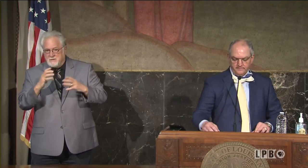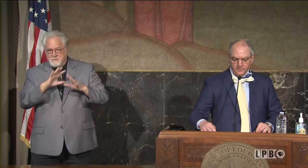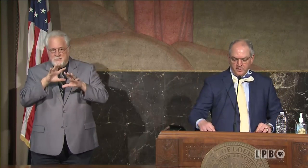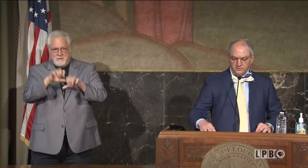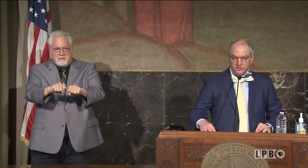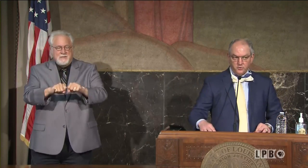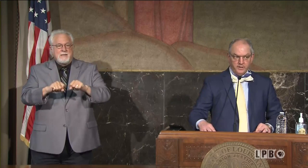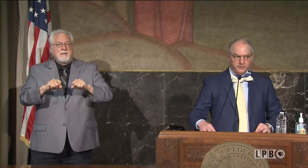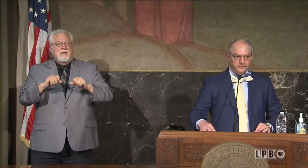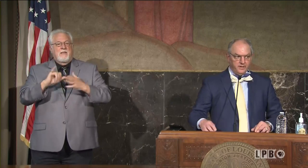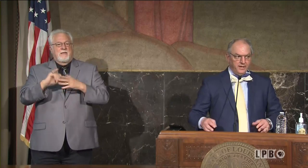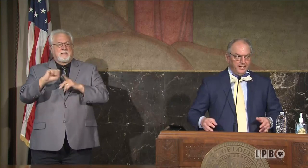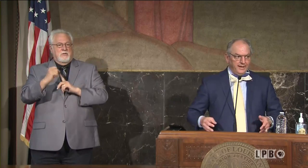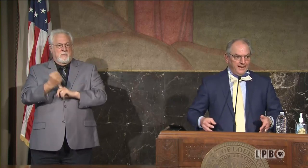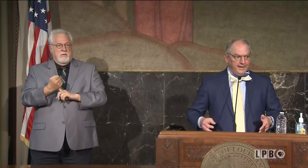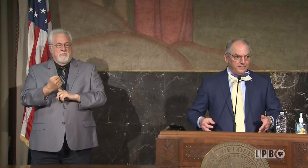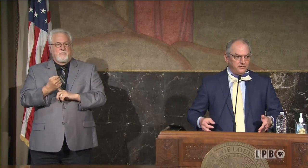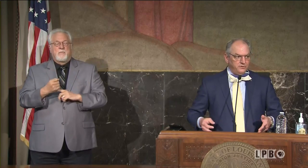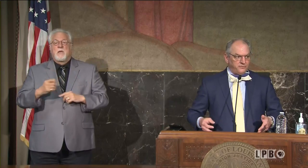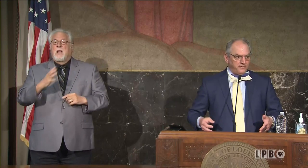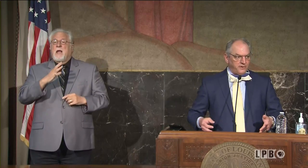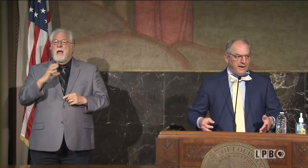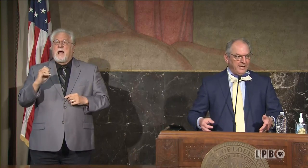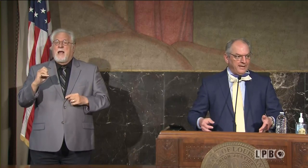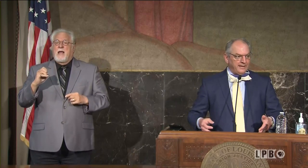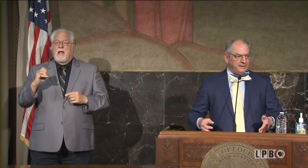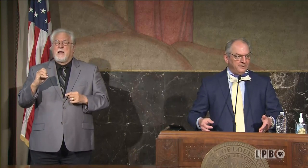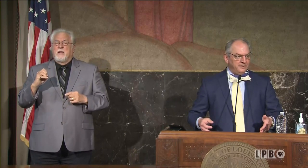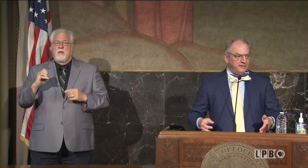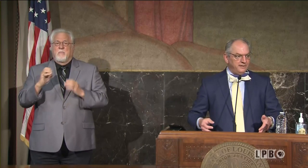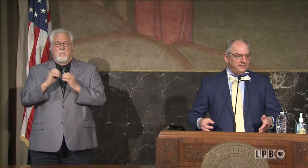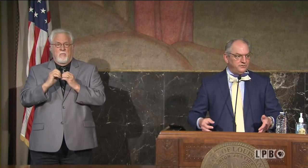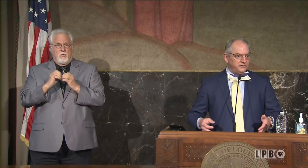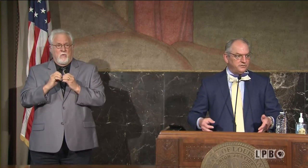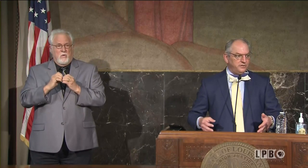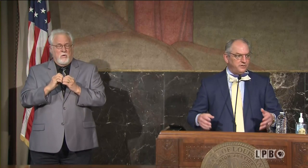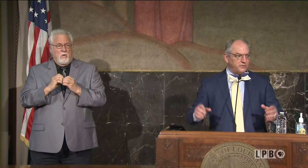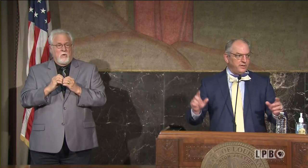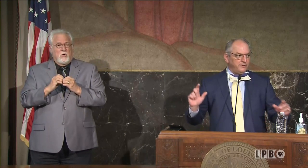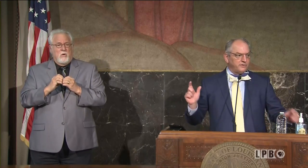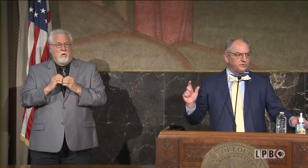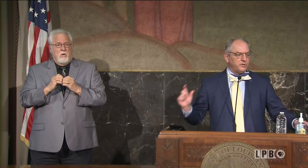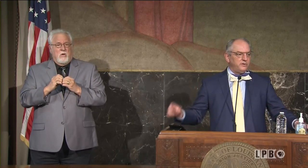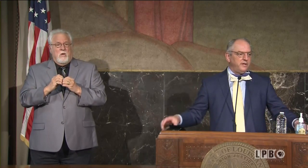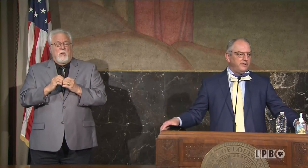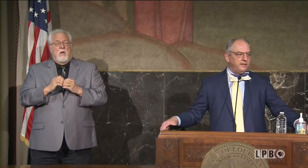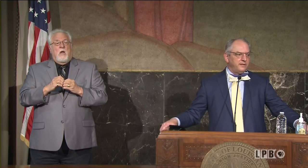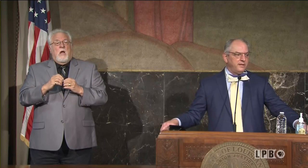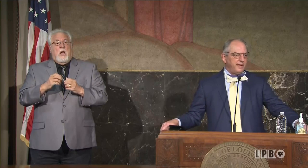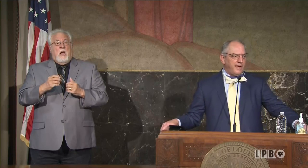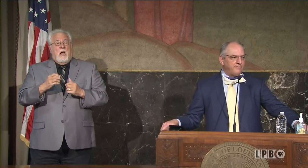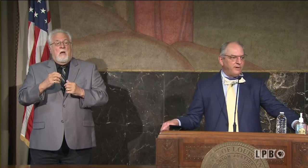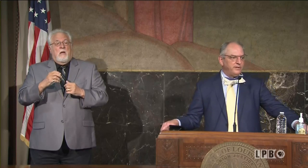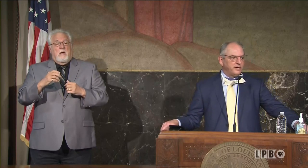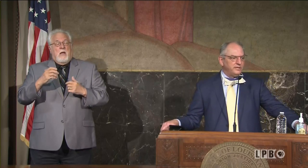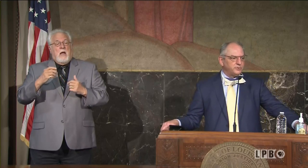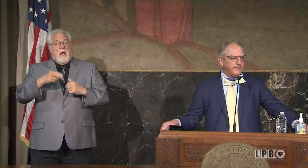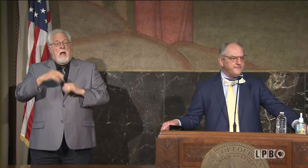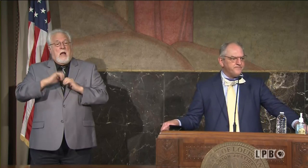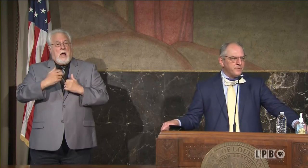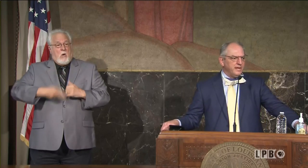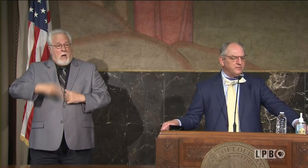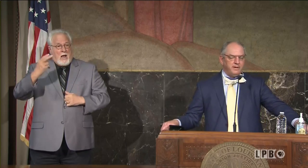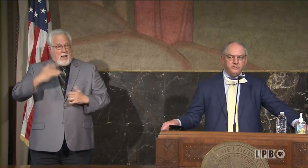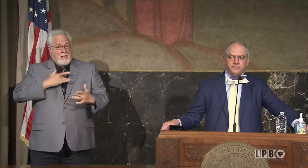particular situation. And to further highlight just the degree of concern that they have around the